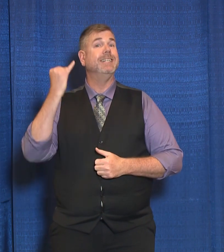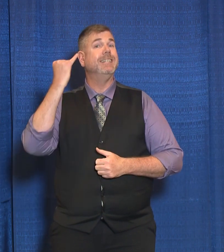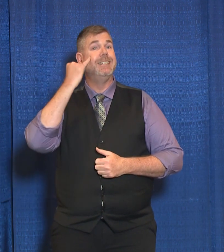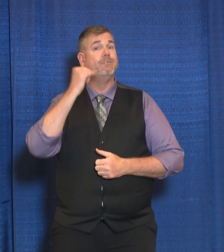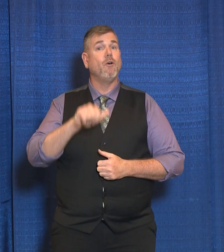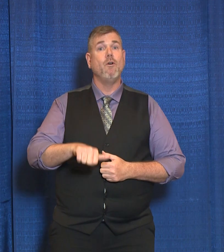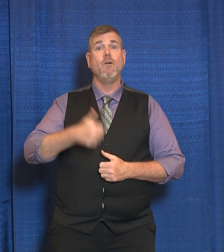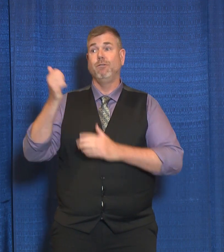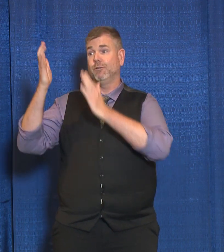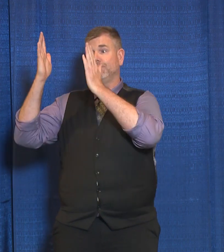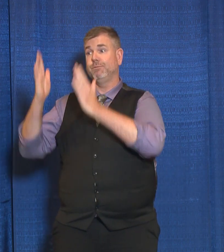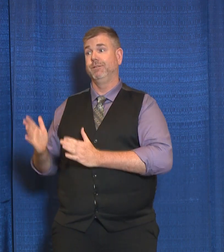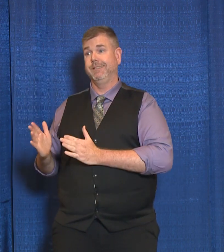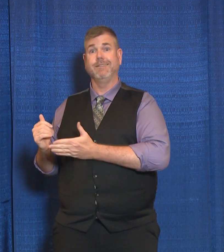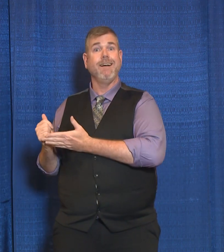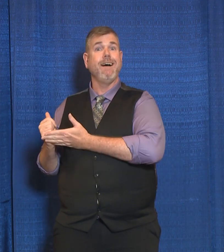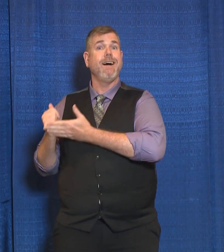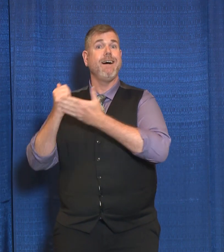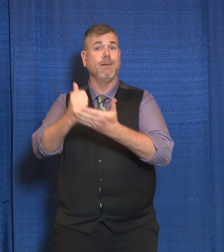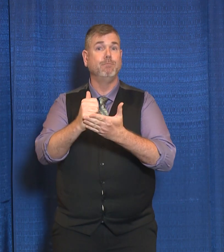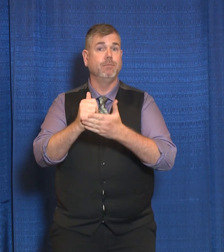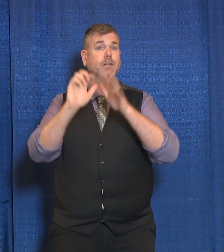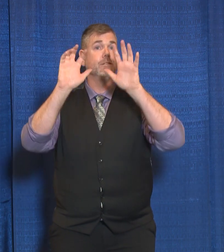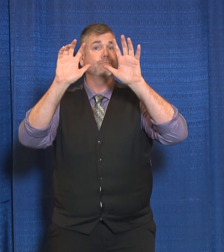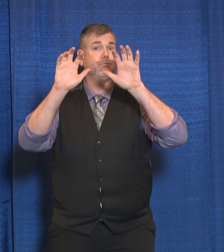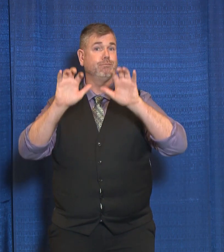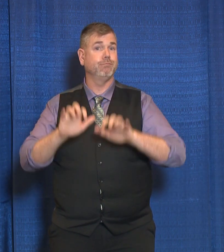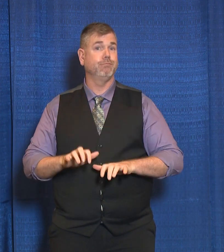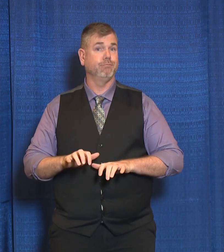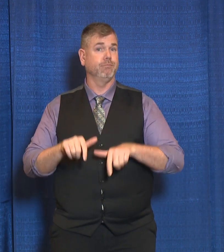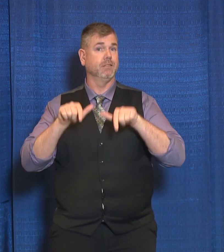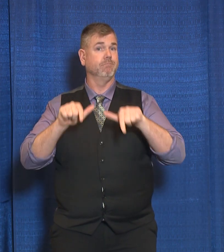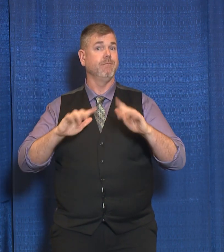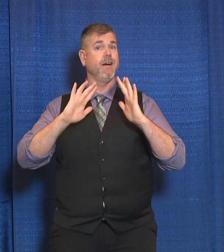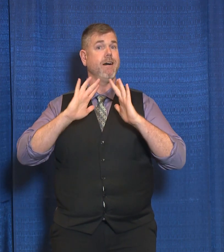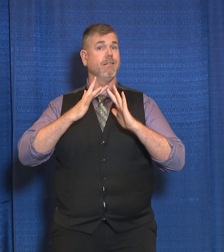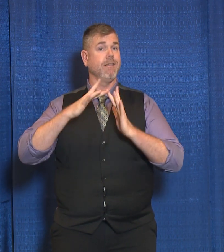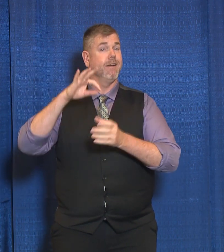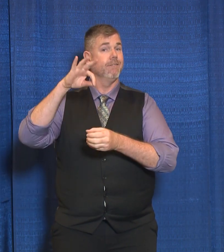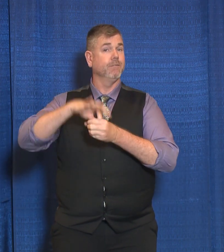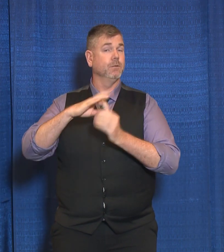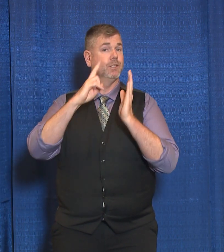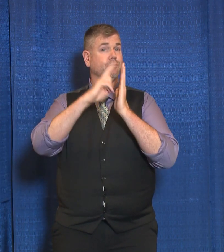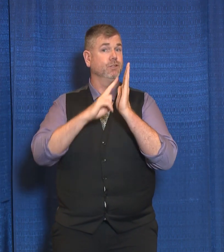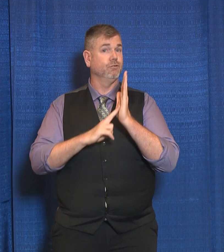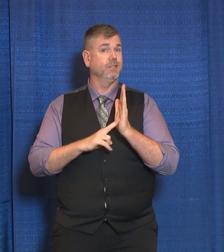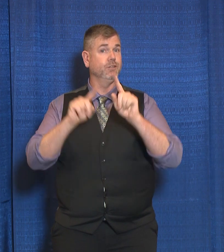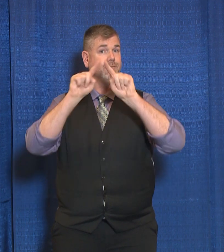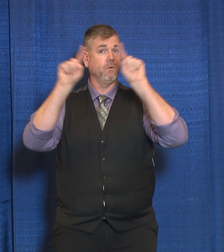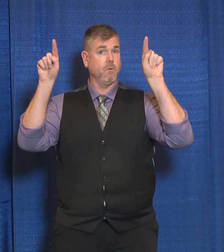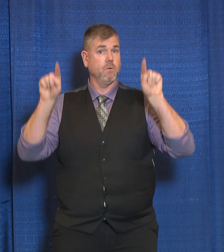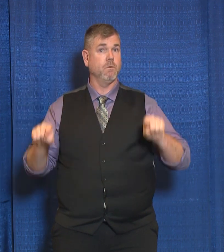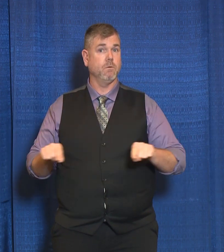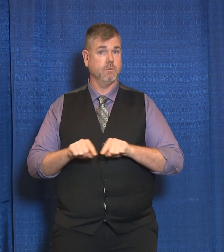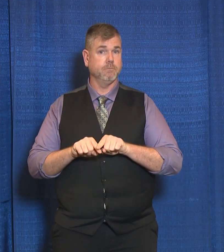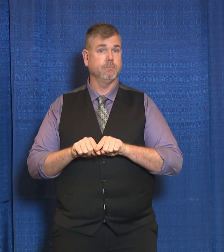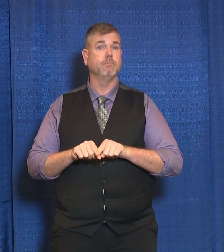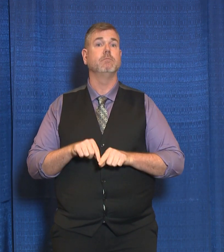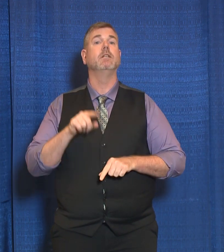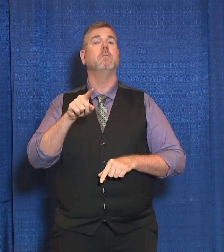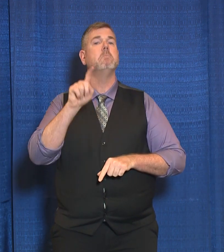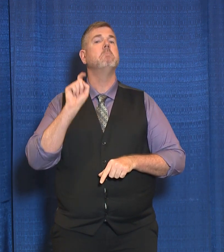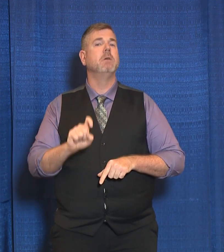If someone helped you to fill out the online voter registration form, you must select Yes under the Help Filling Out This Form